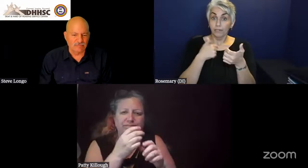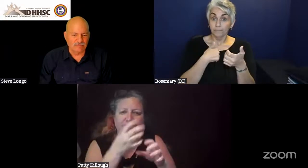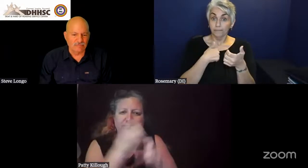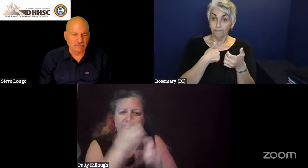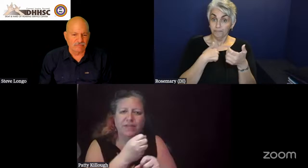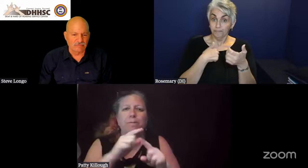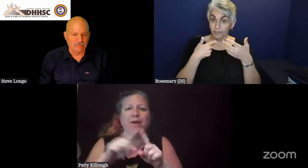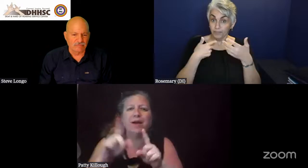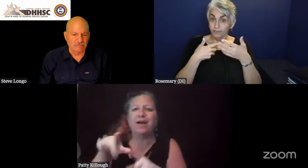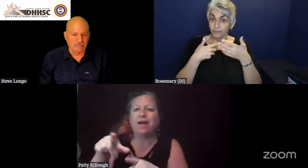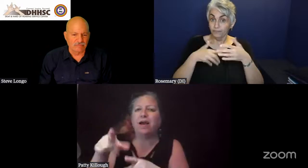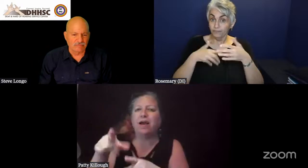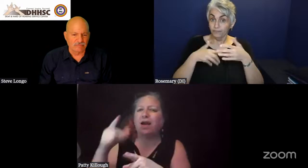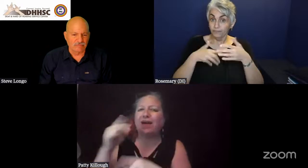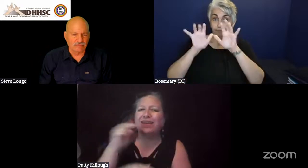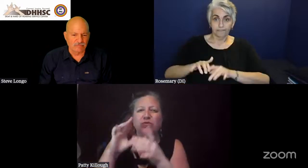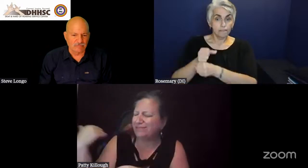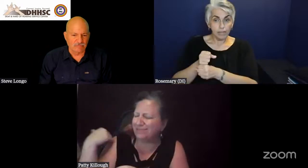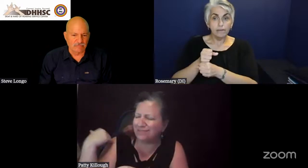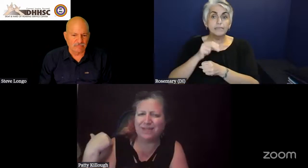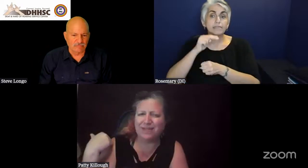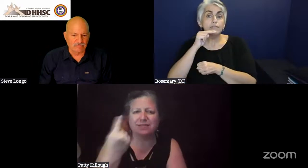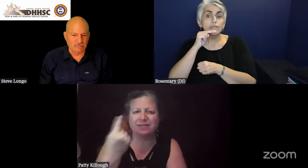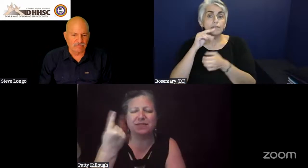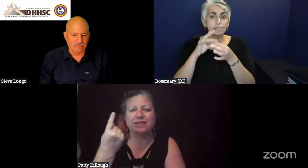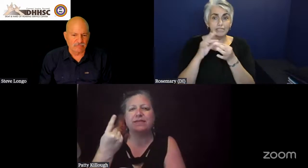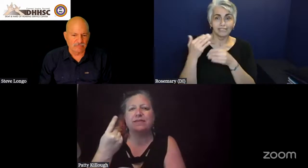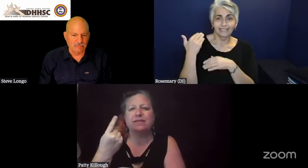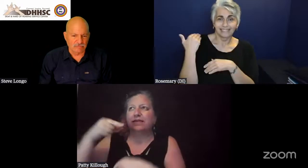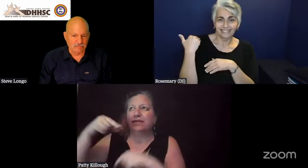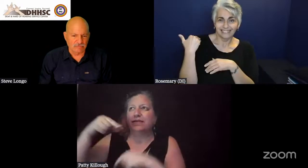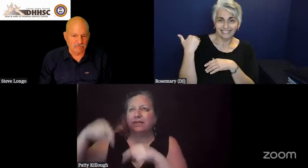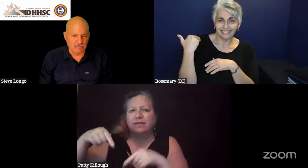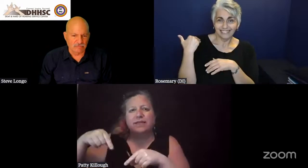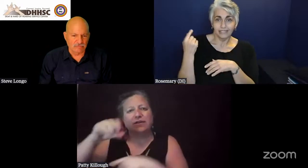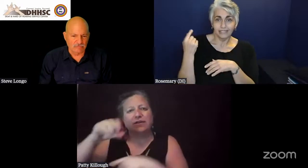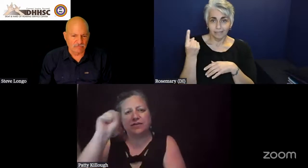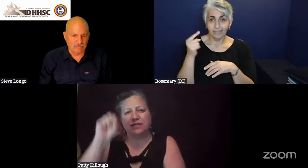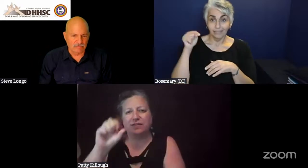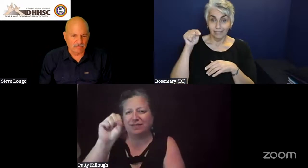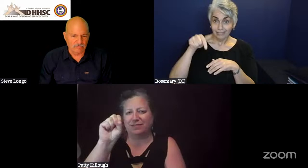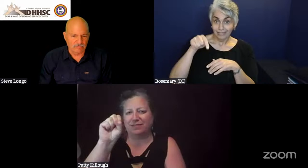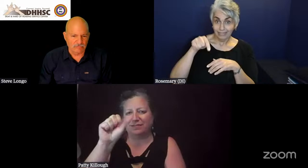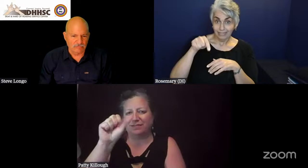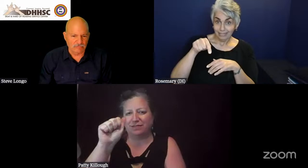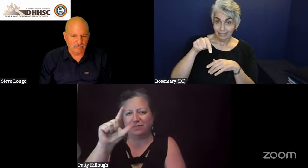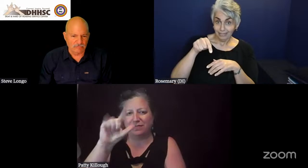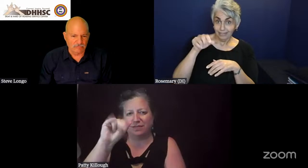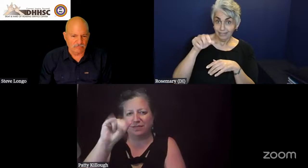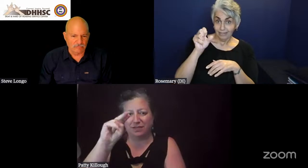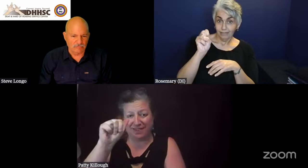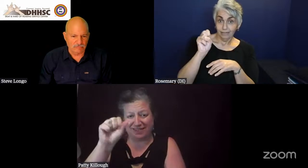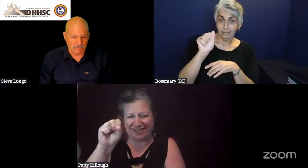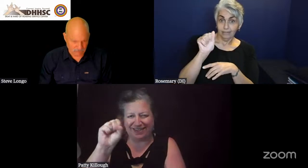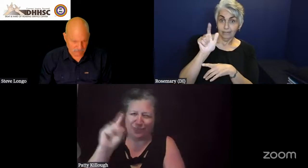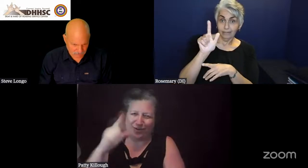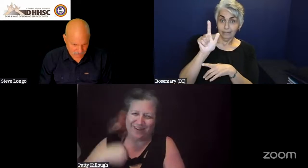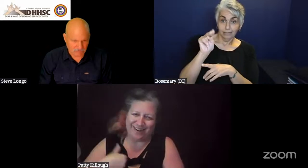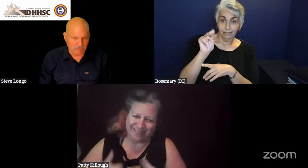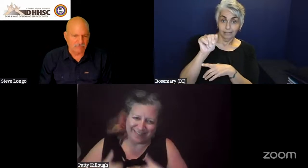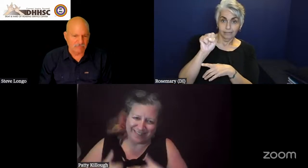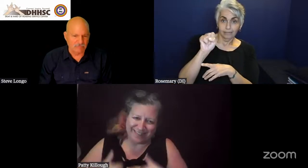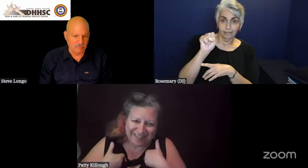The first thing that I want to say is I did sign a short thing, summary, but Nicole reminded me of